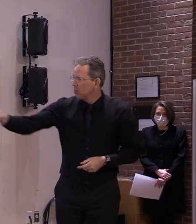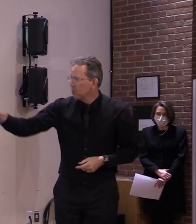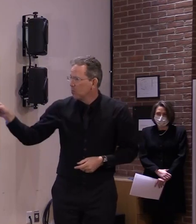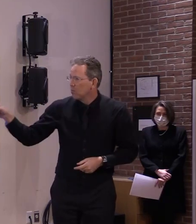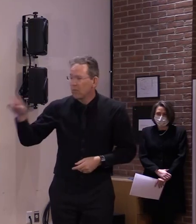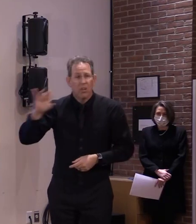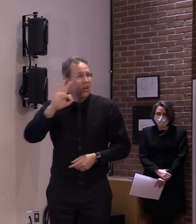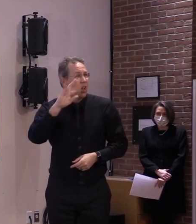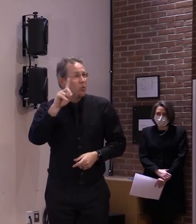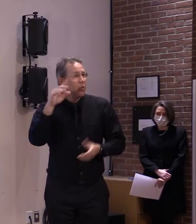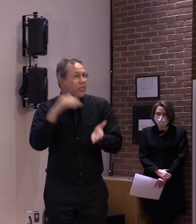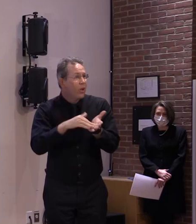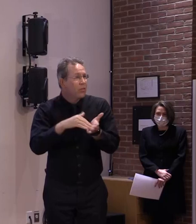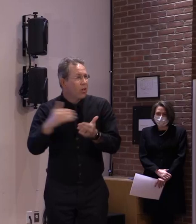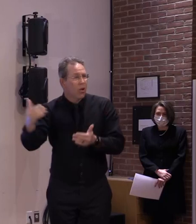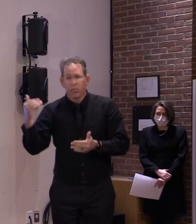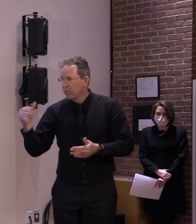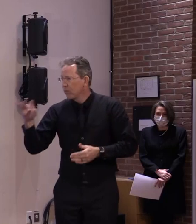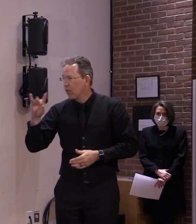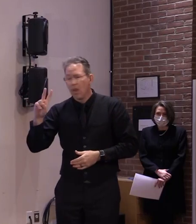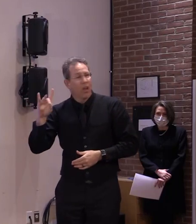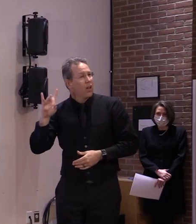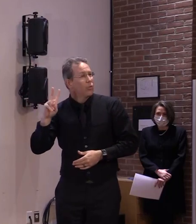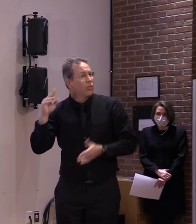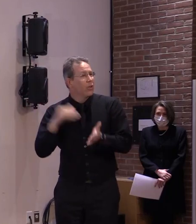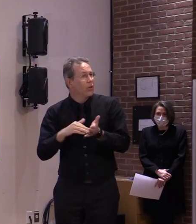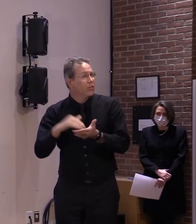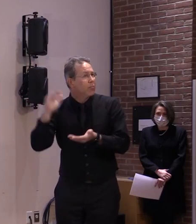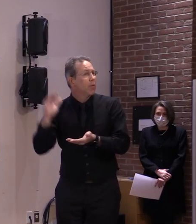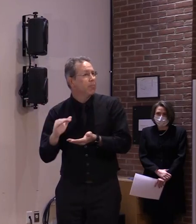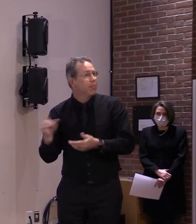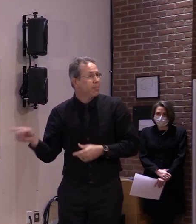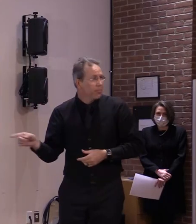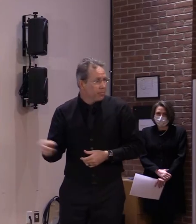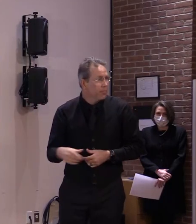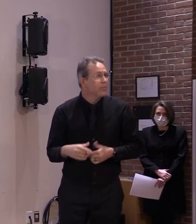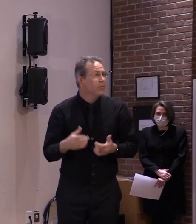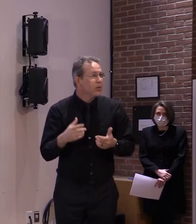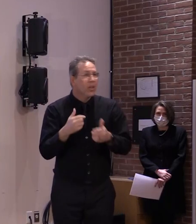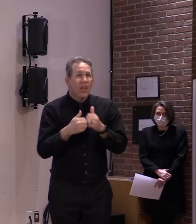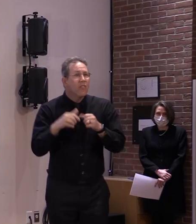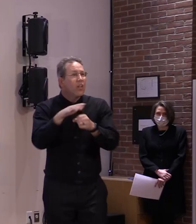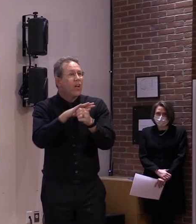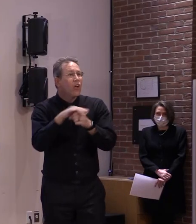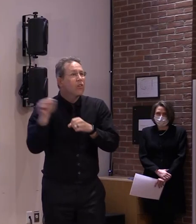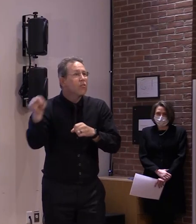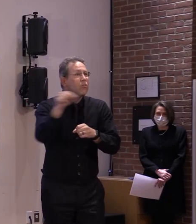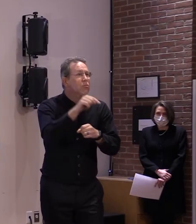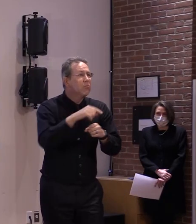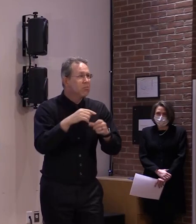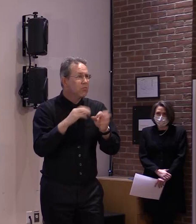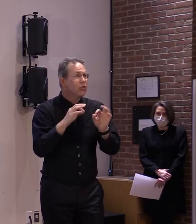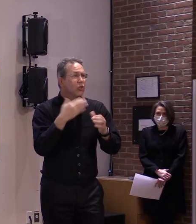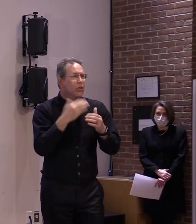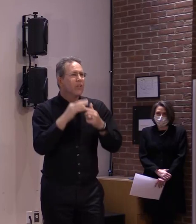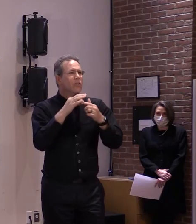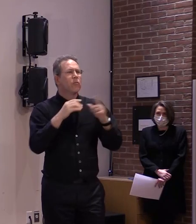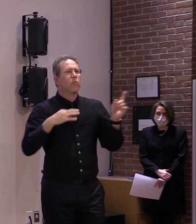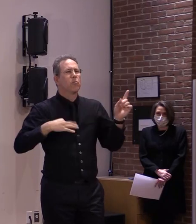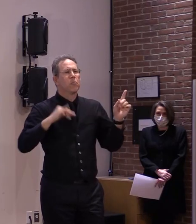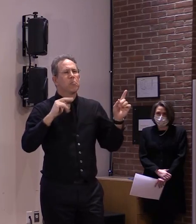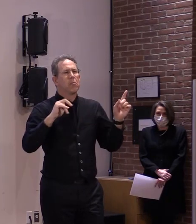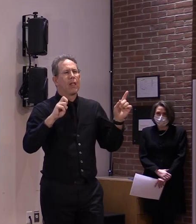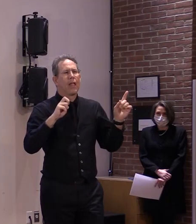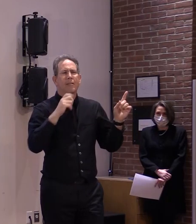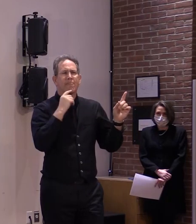every state in the region saw a decrease in its case rates, with the exception of Maine. But generally, this is really the first clear